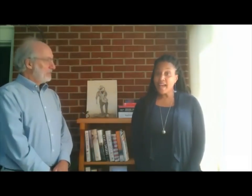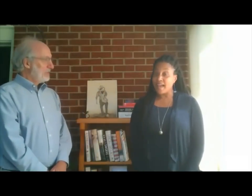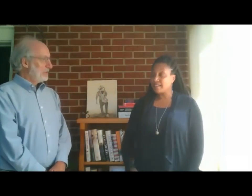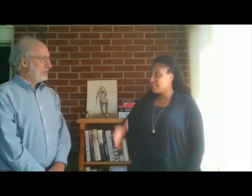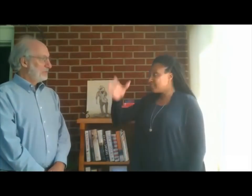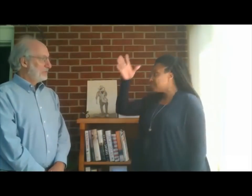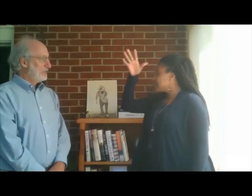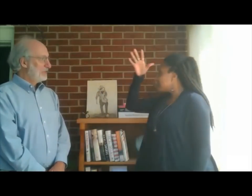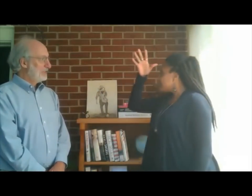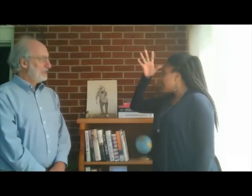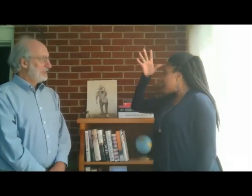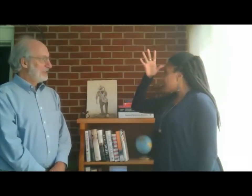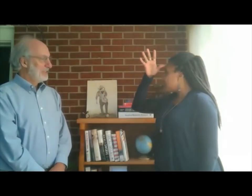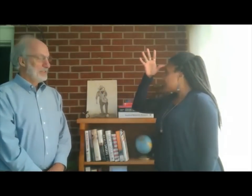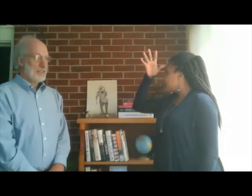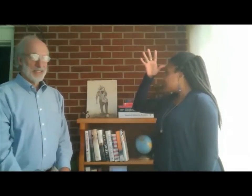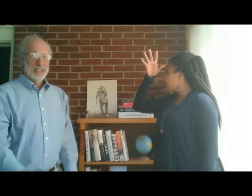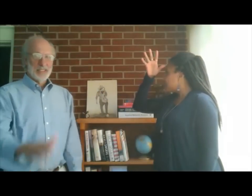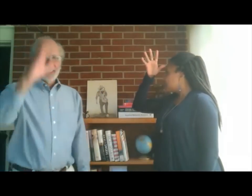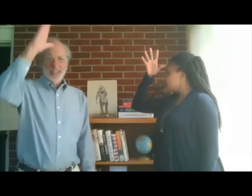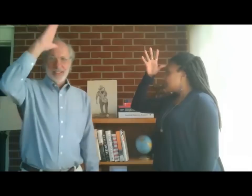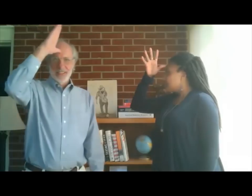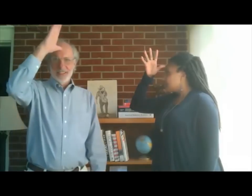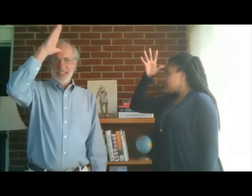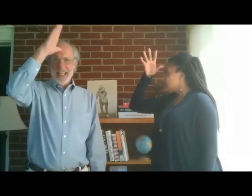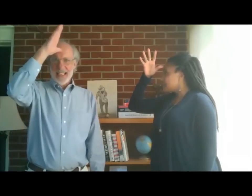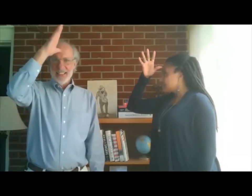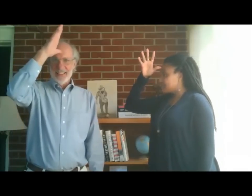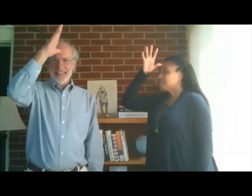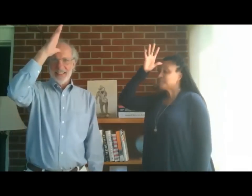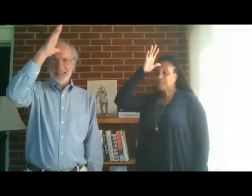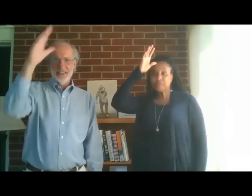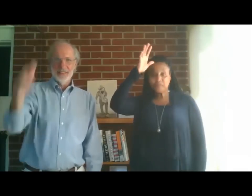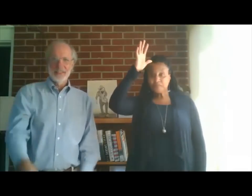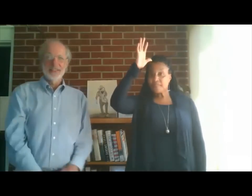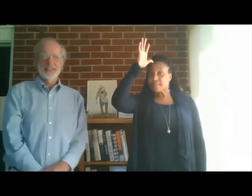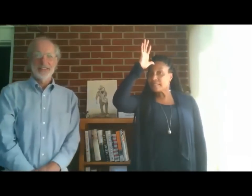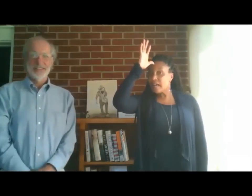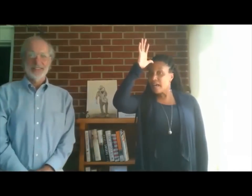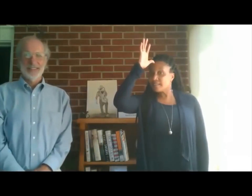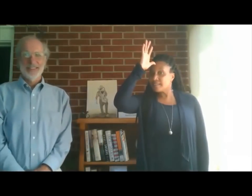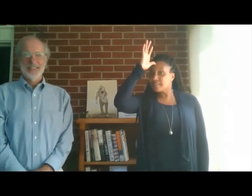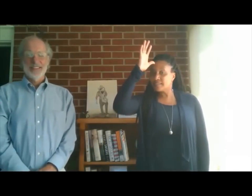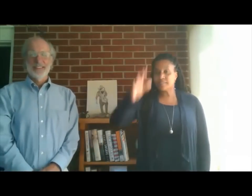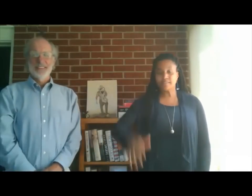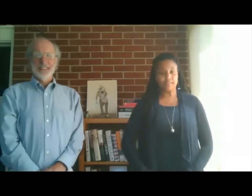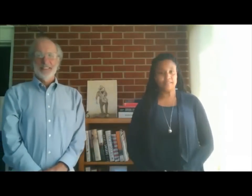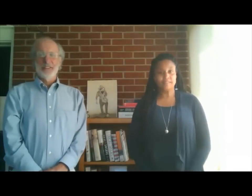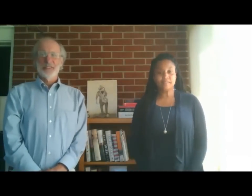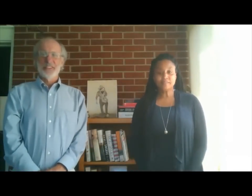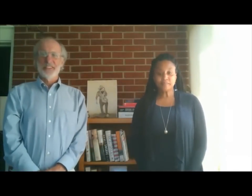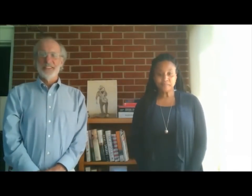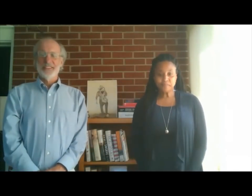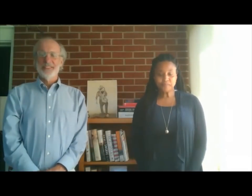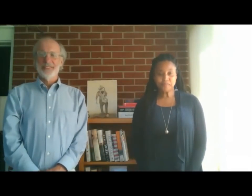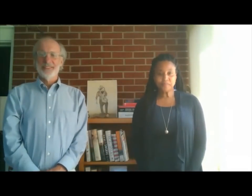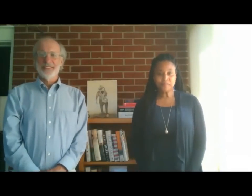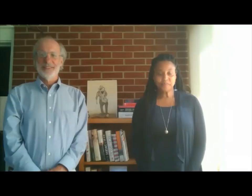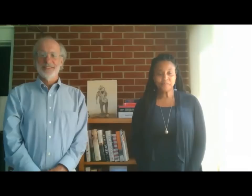Next is dad. Dad. Dad. Dad. Your